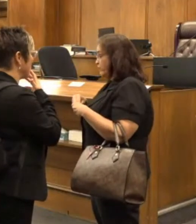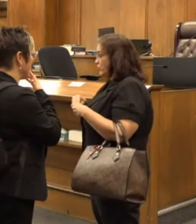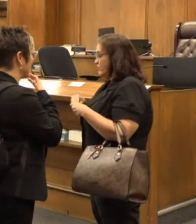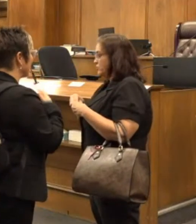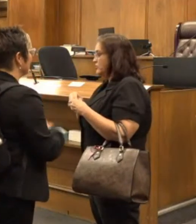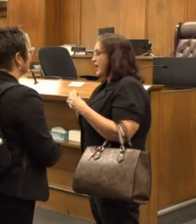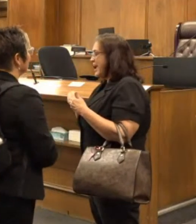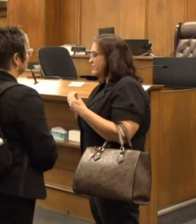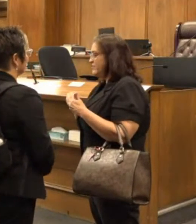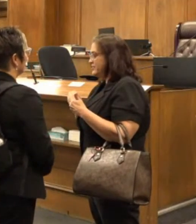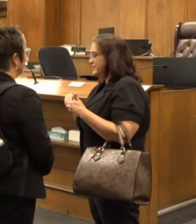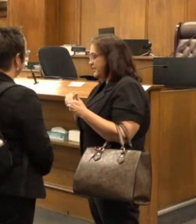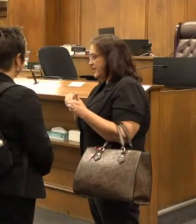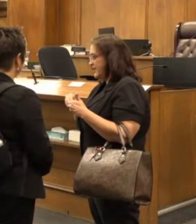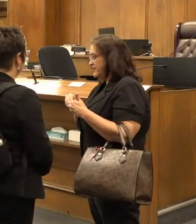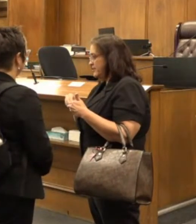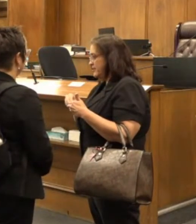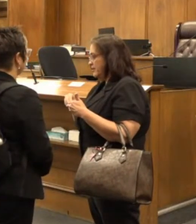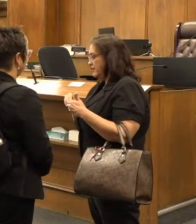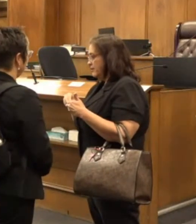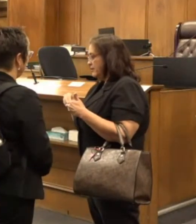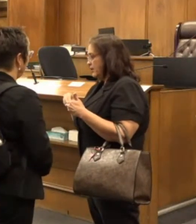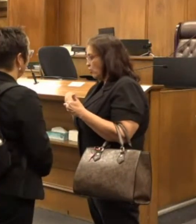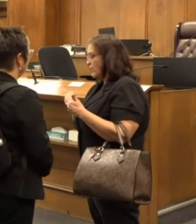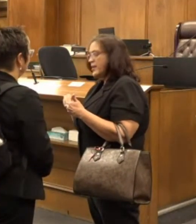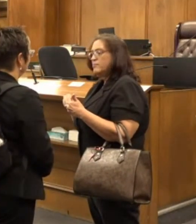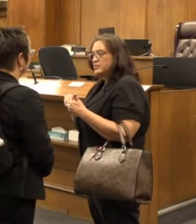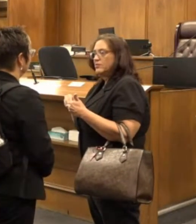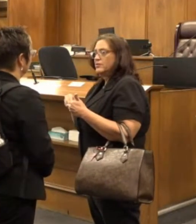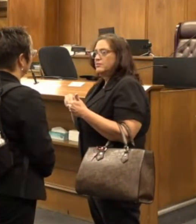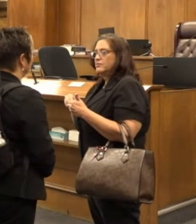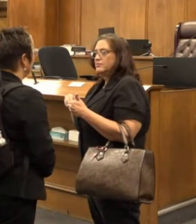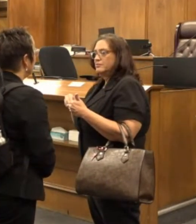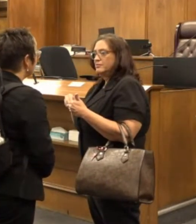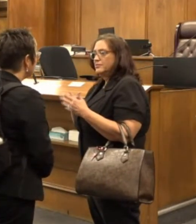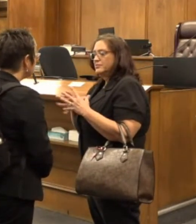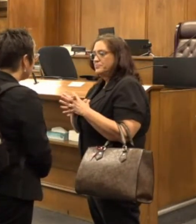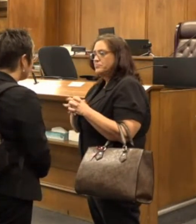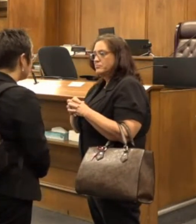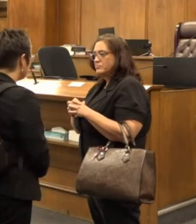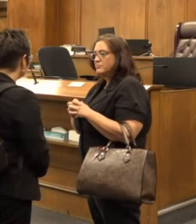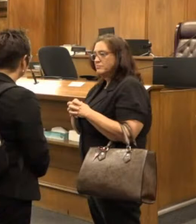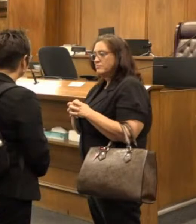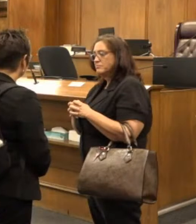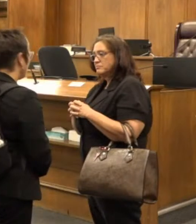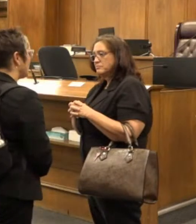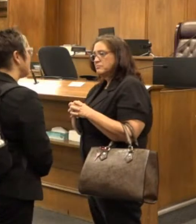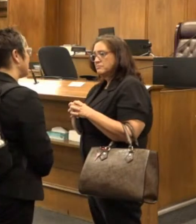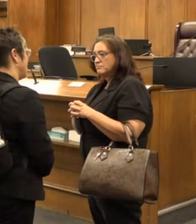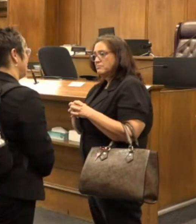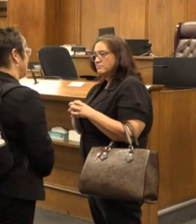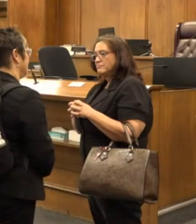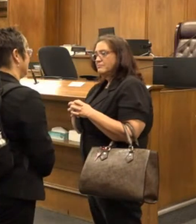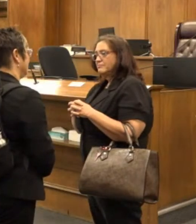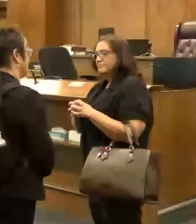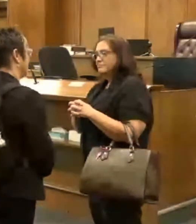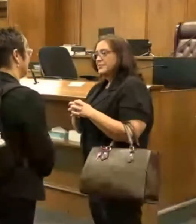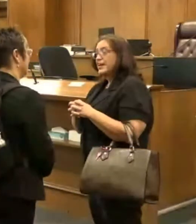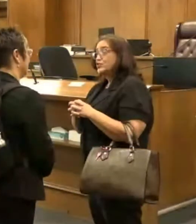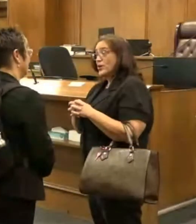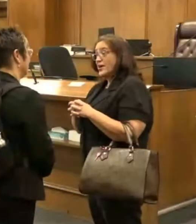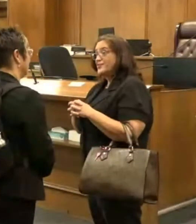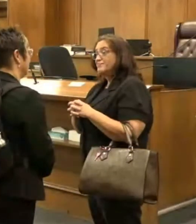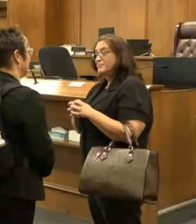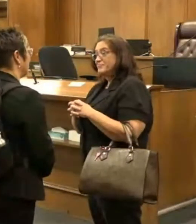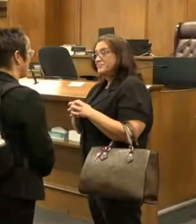Since he's a senior judge, he has, and he's like, yeah. Well, we just kind of do one. This